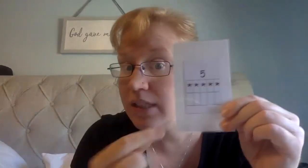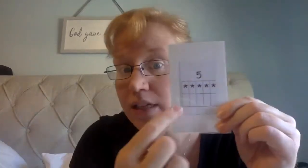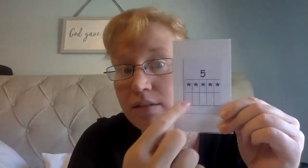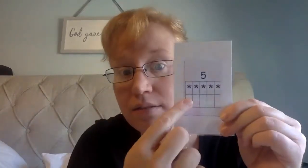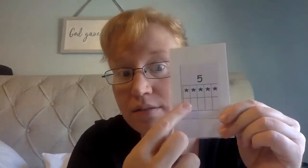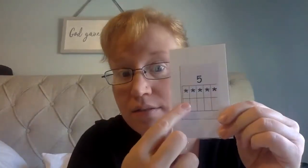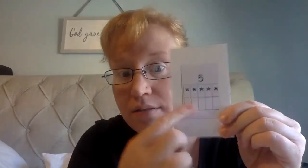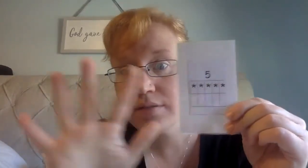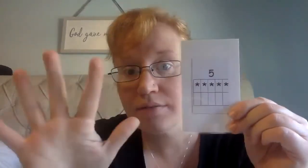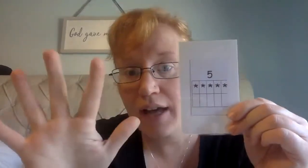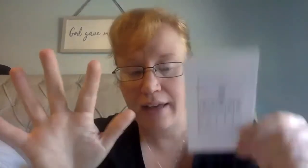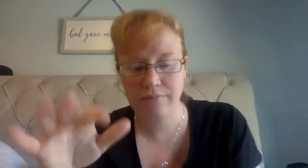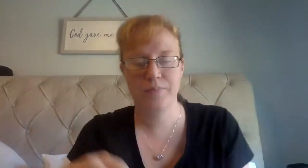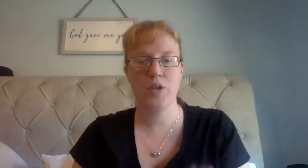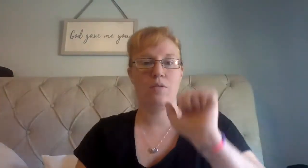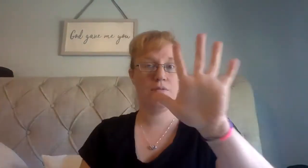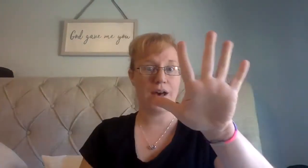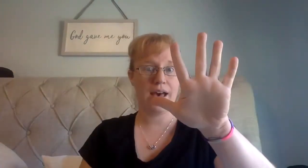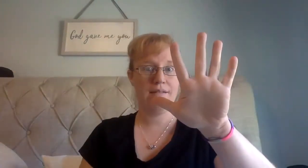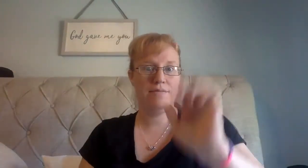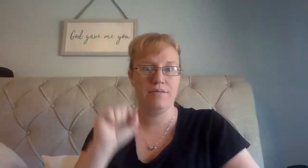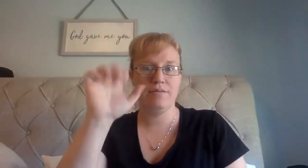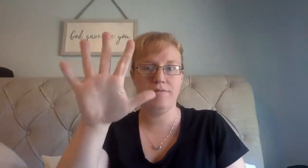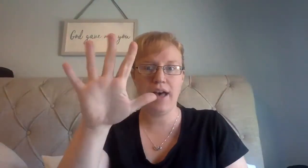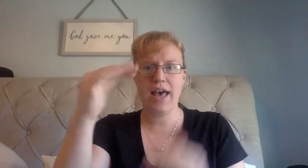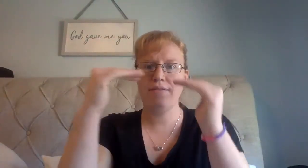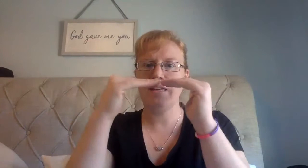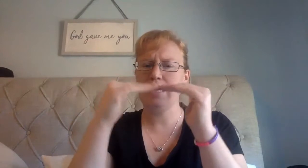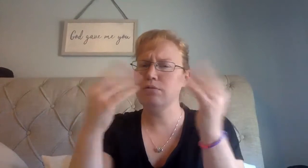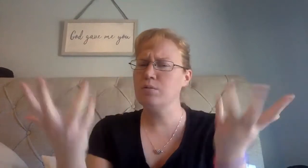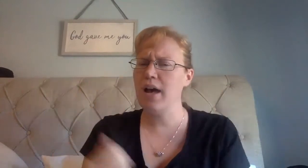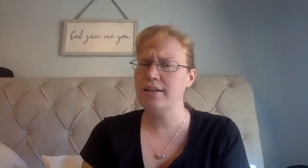empty. 5. So 5. 5 equals what?